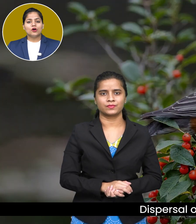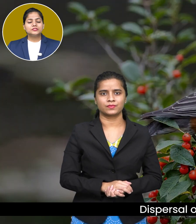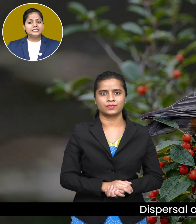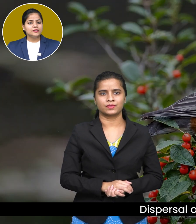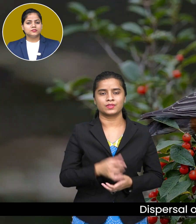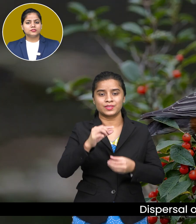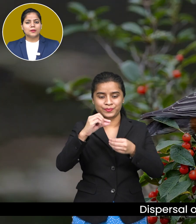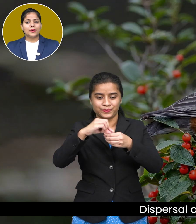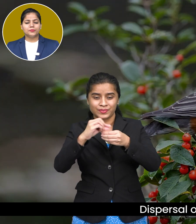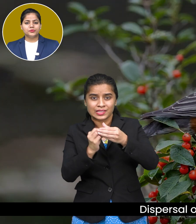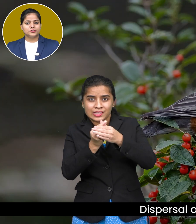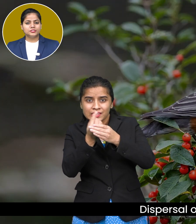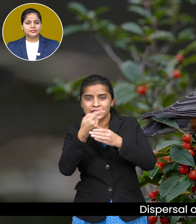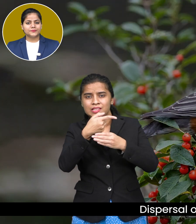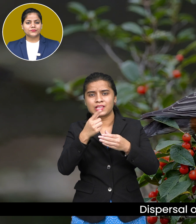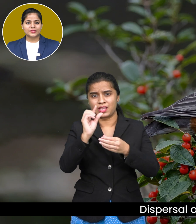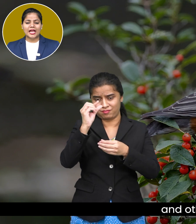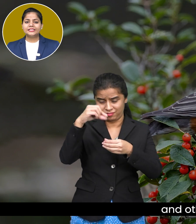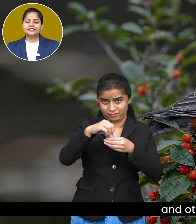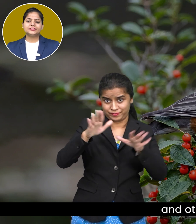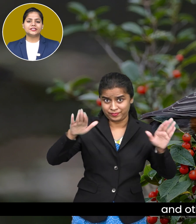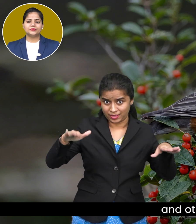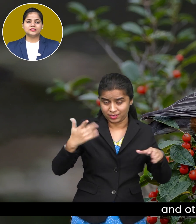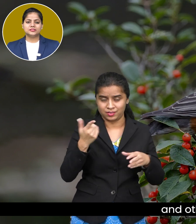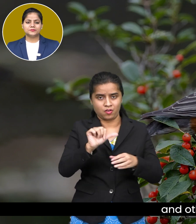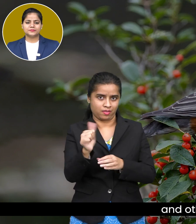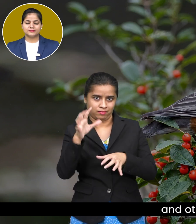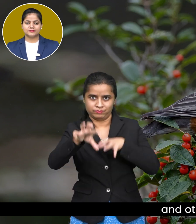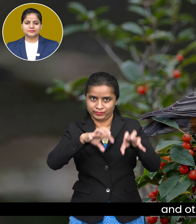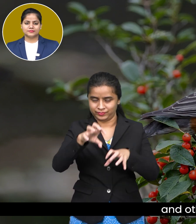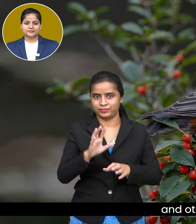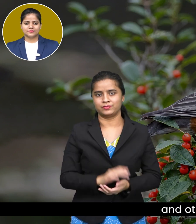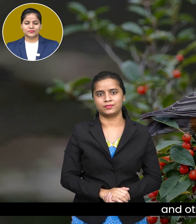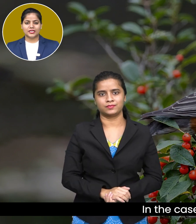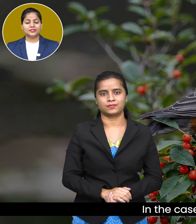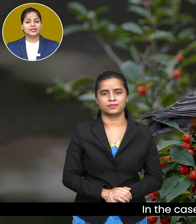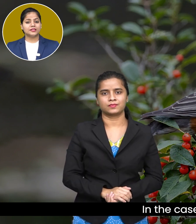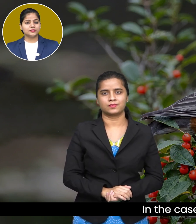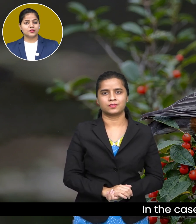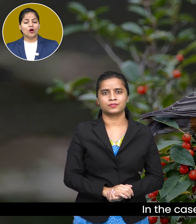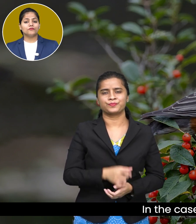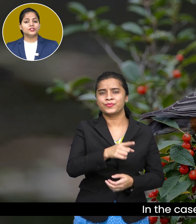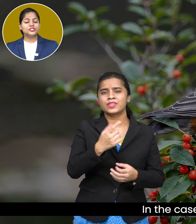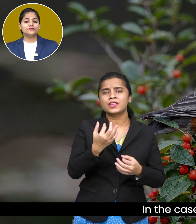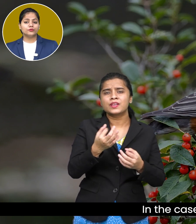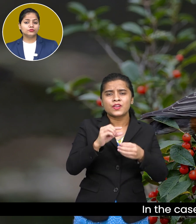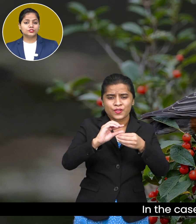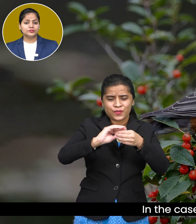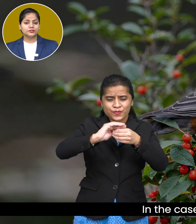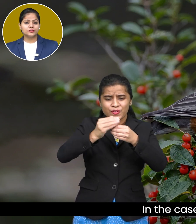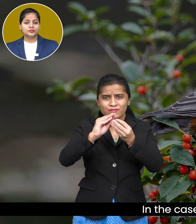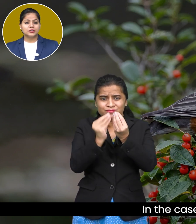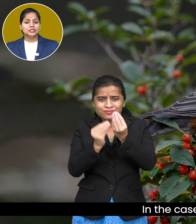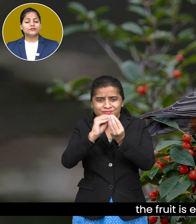Dispersal of seeds by birds and other animals. In the case of fleshy